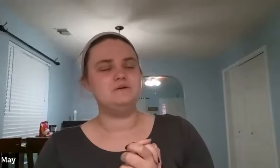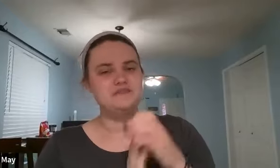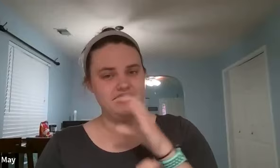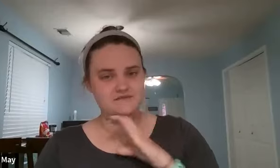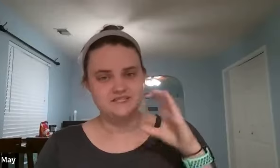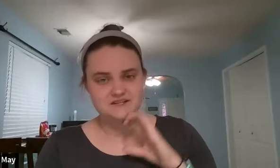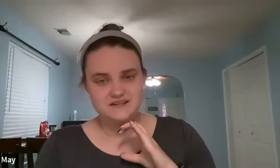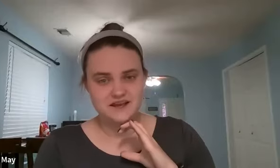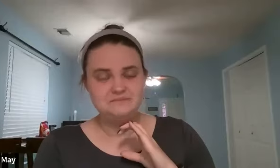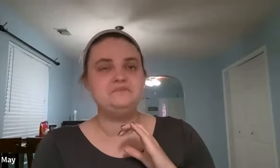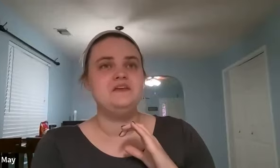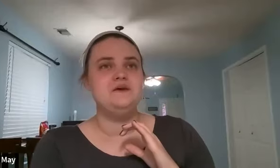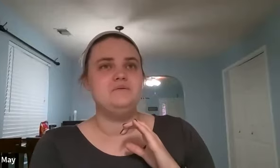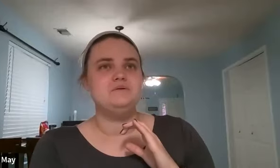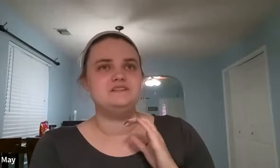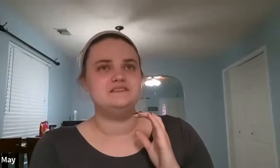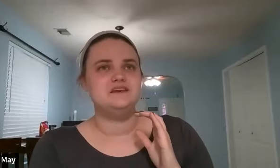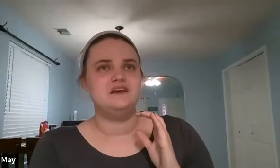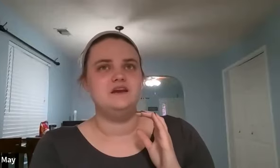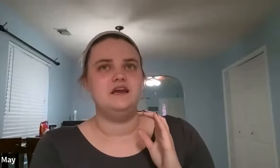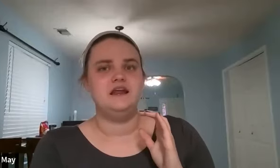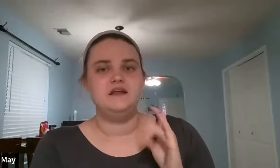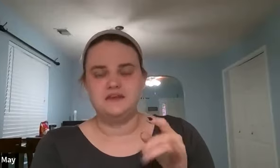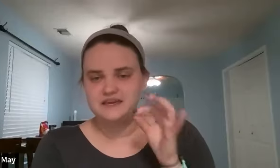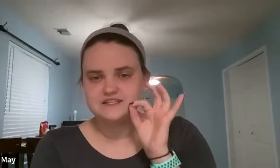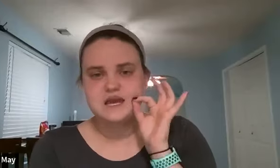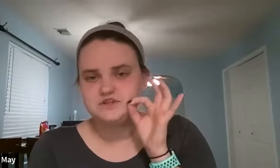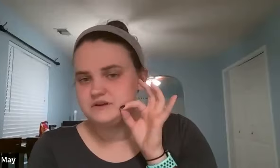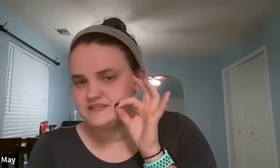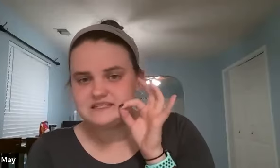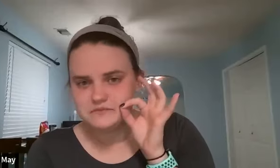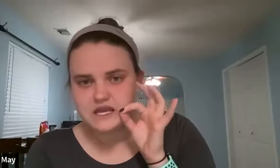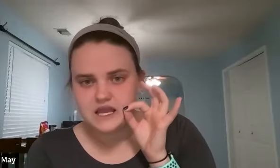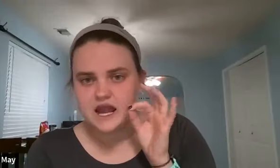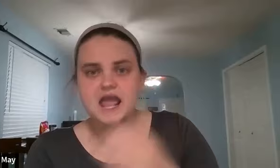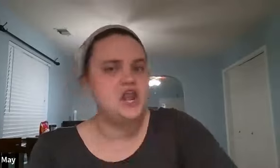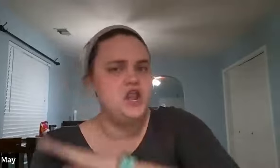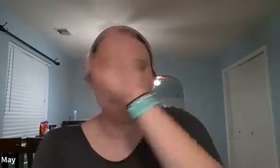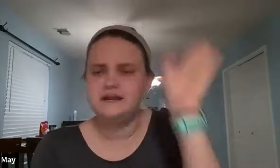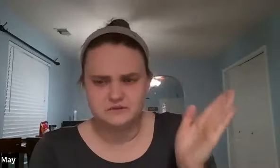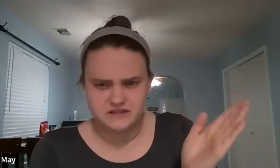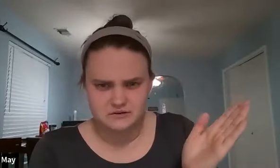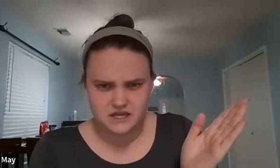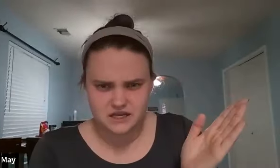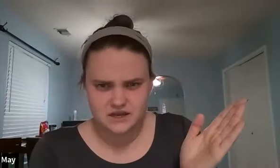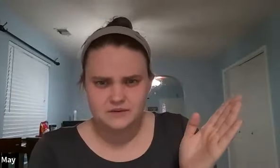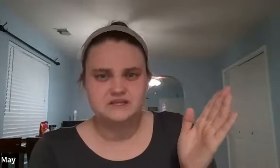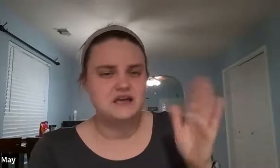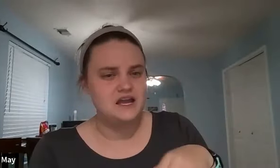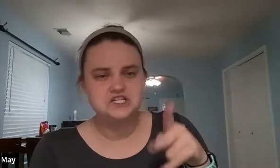in the cafeteria, we were sitting there and the kids kept doing this to me and I had no idea what they were saying because I just